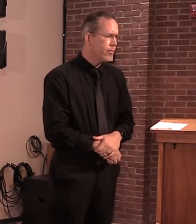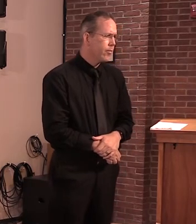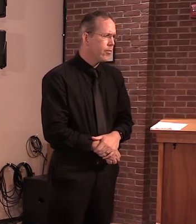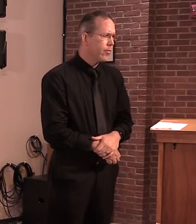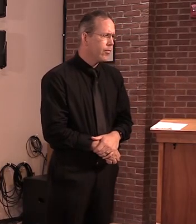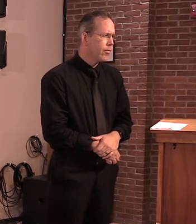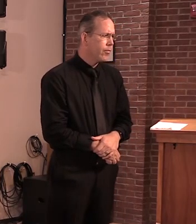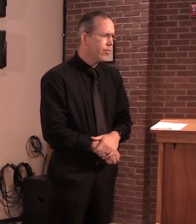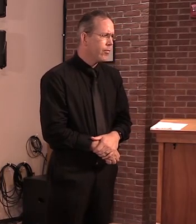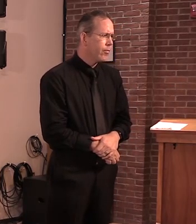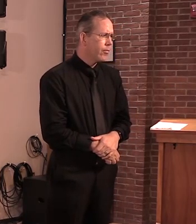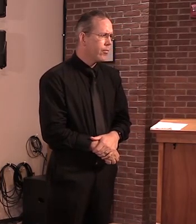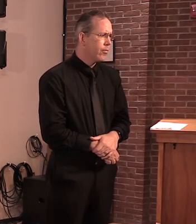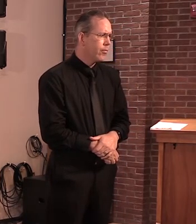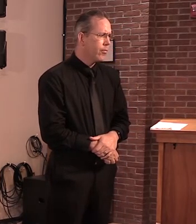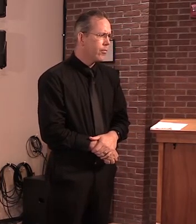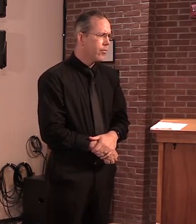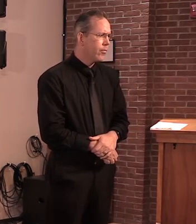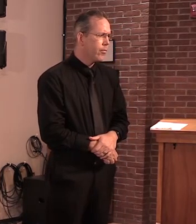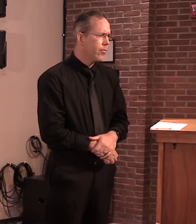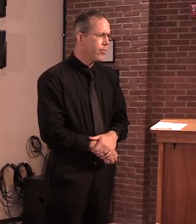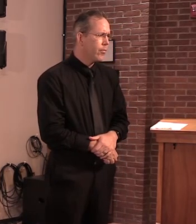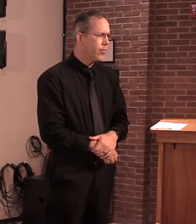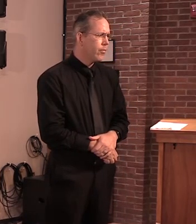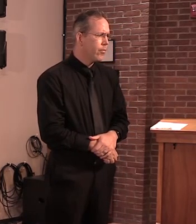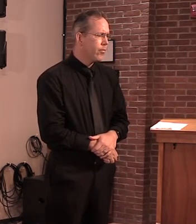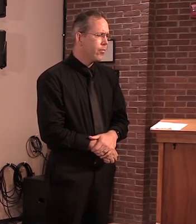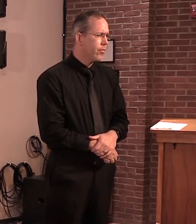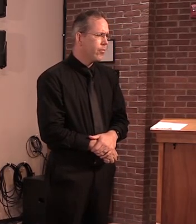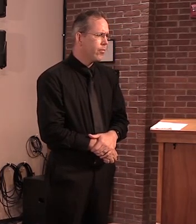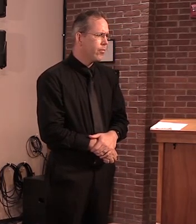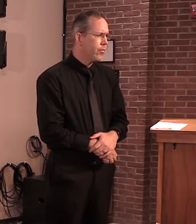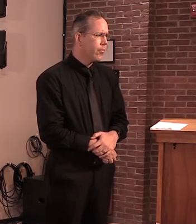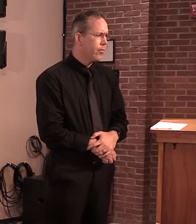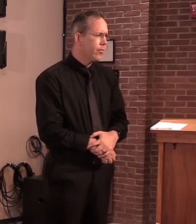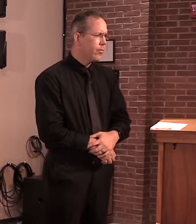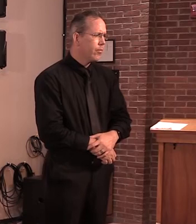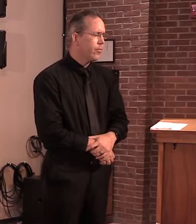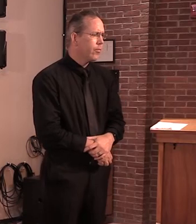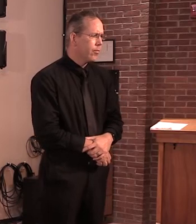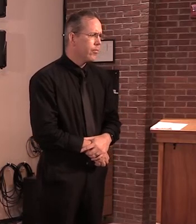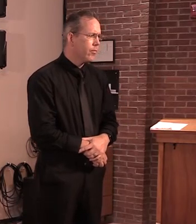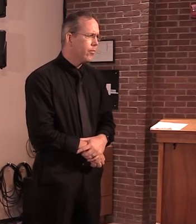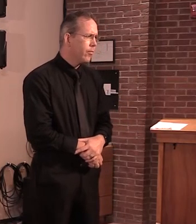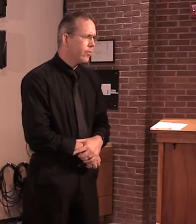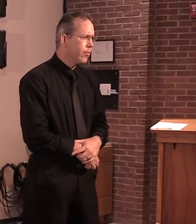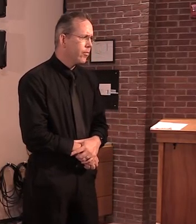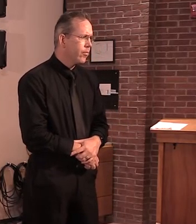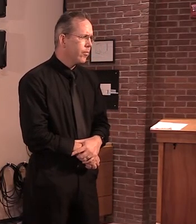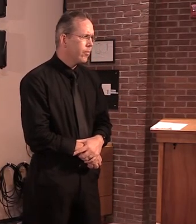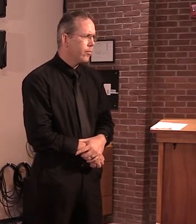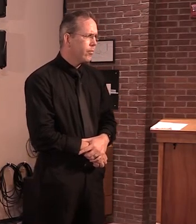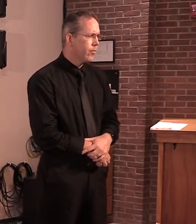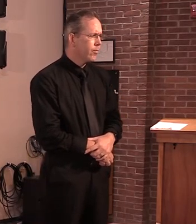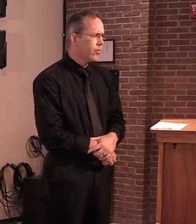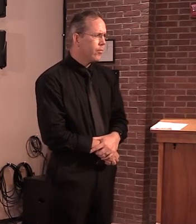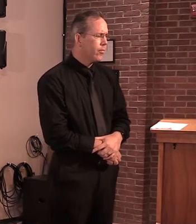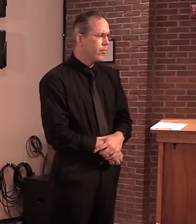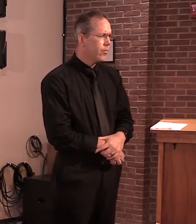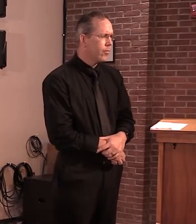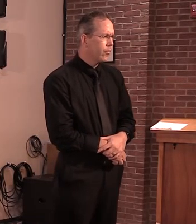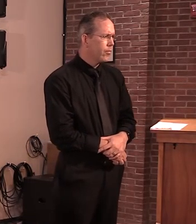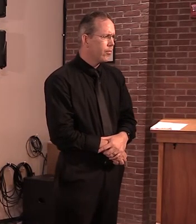about 220 of the 350 eligible schools showed interest in this. So is the state going to offer additional funding to make